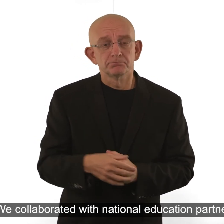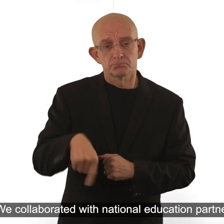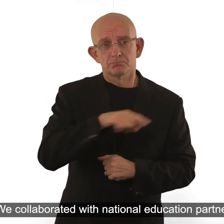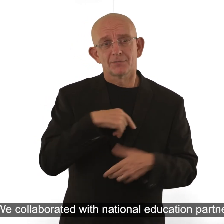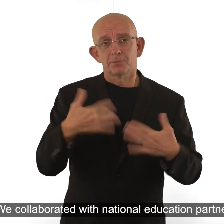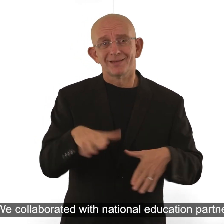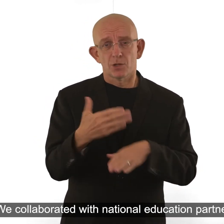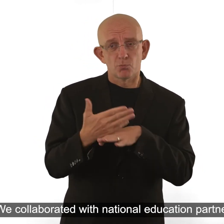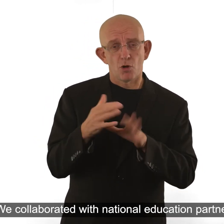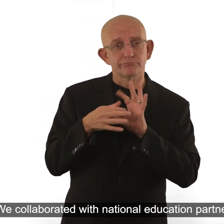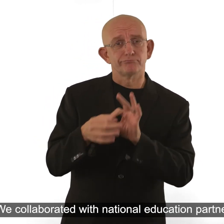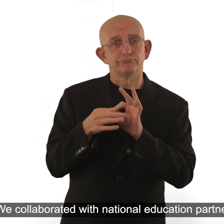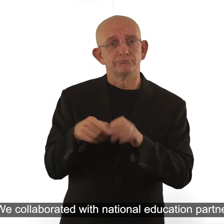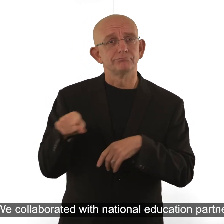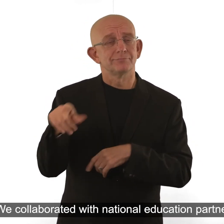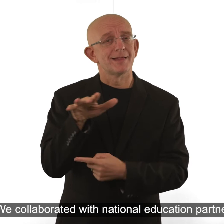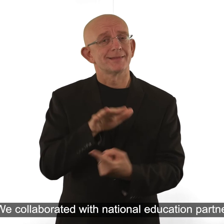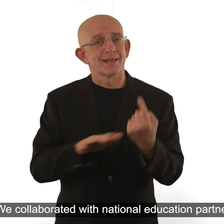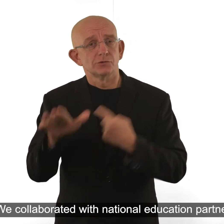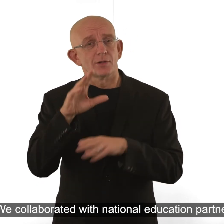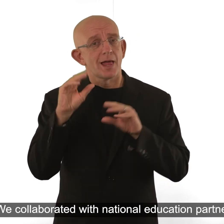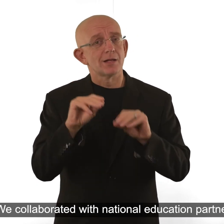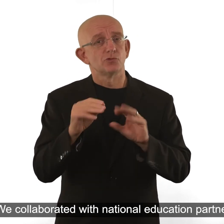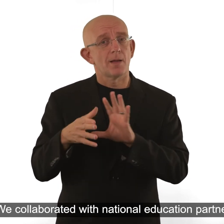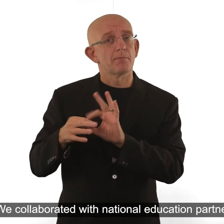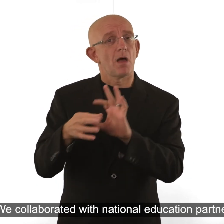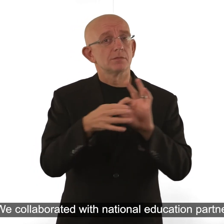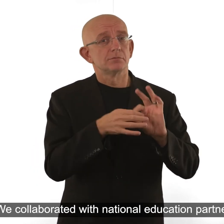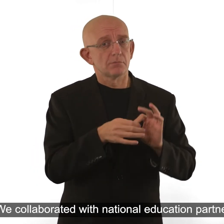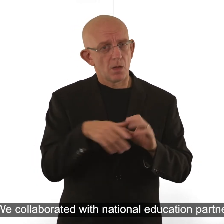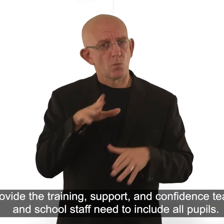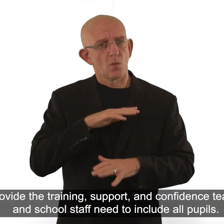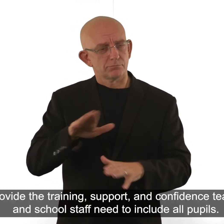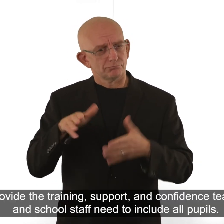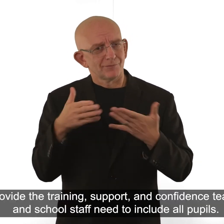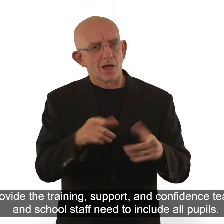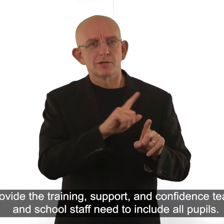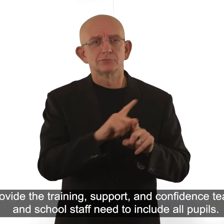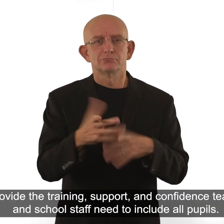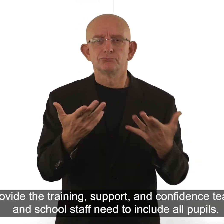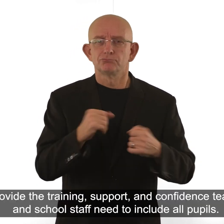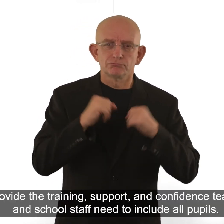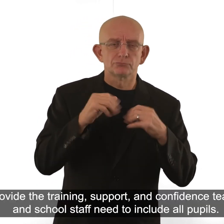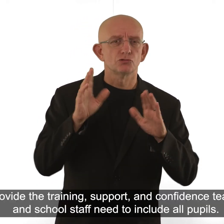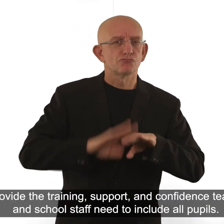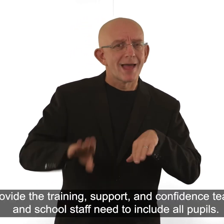We collaborated with national education partners to provide the training, support,